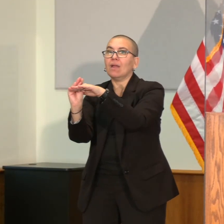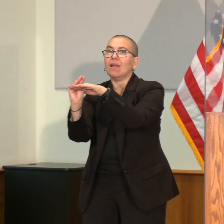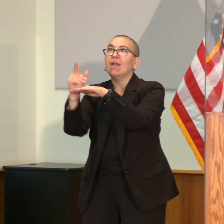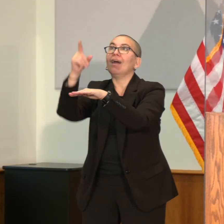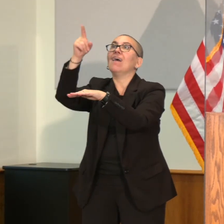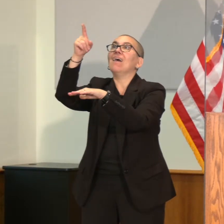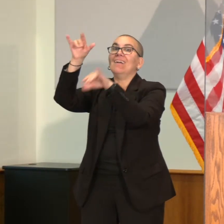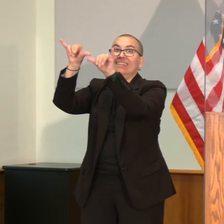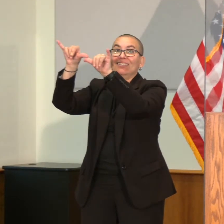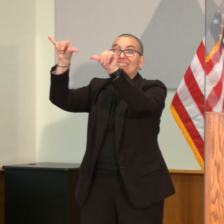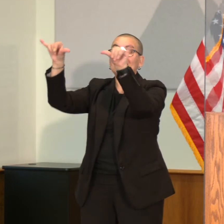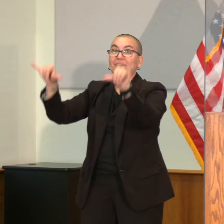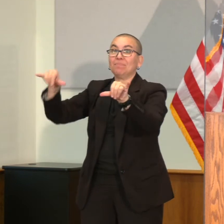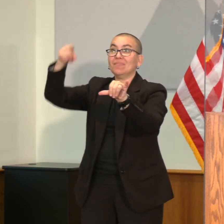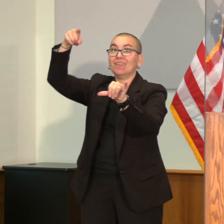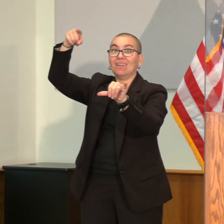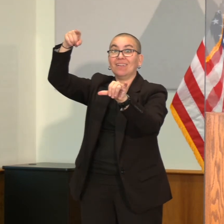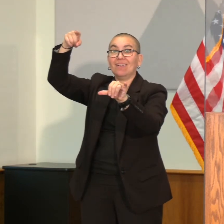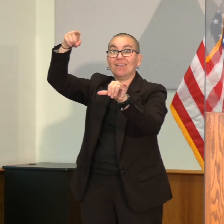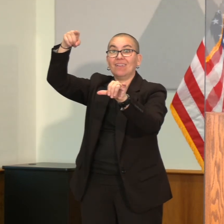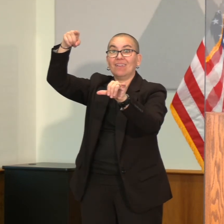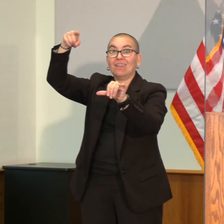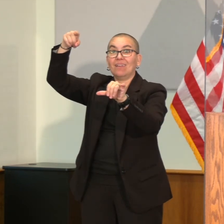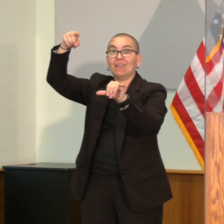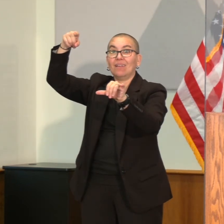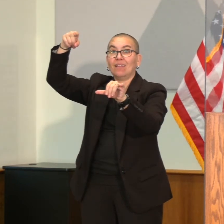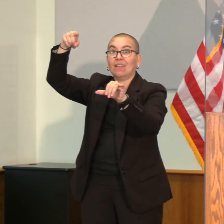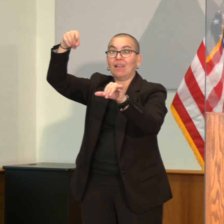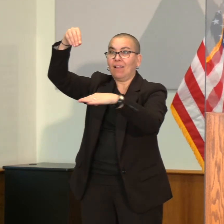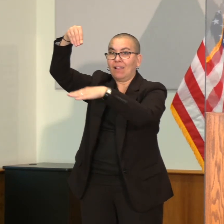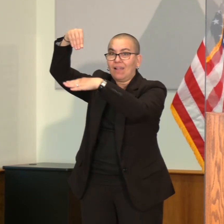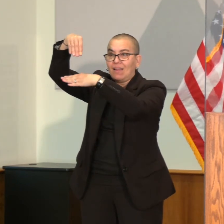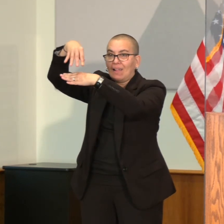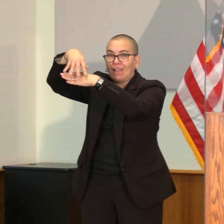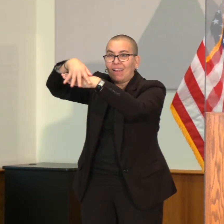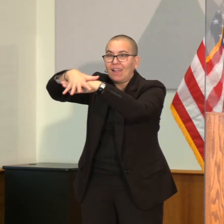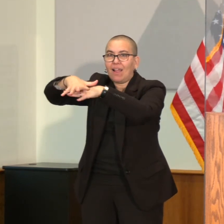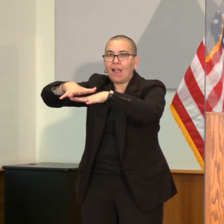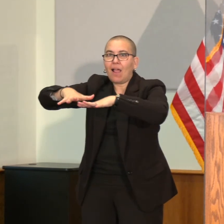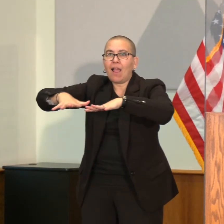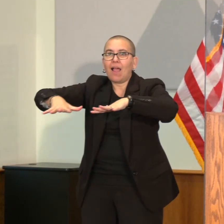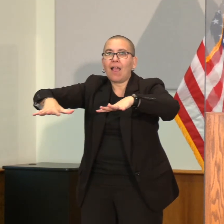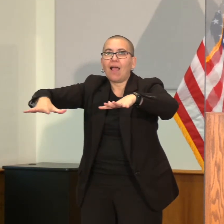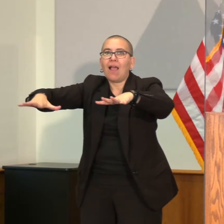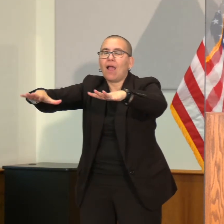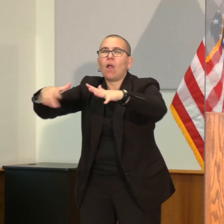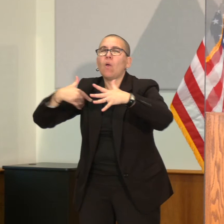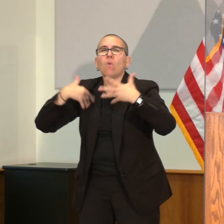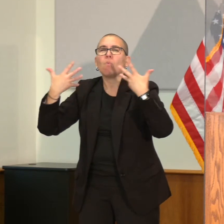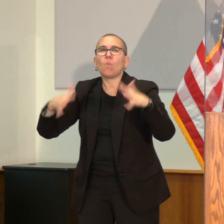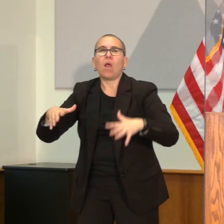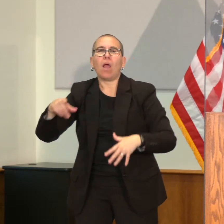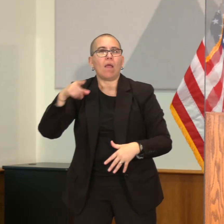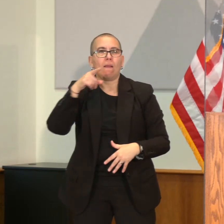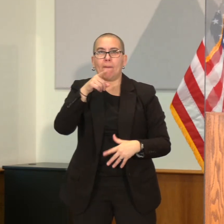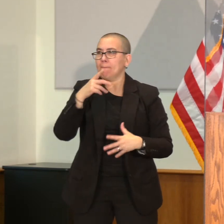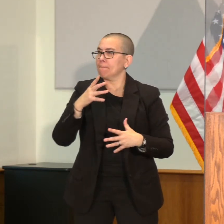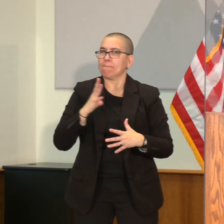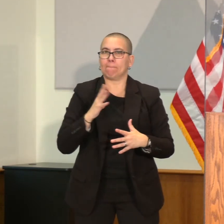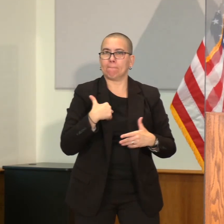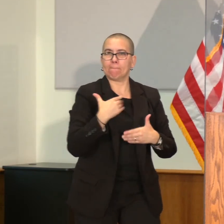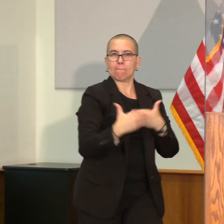to choose who to treat well that we wind up with systems that treats nobody